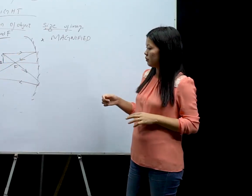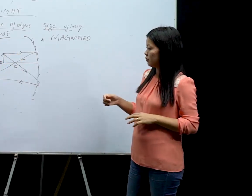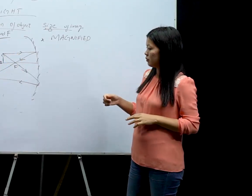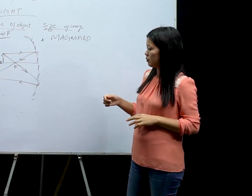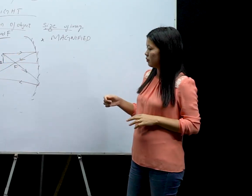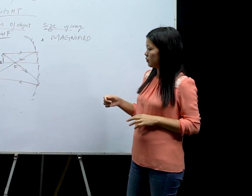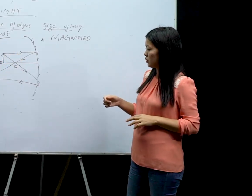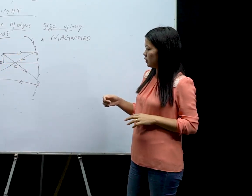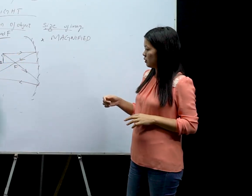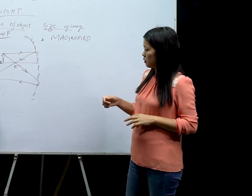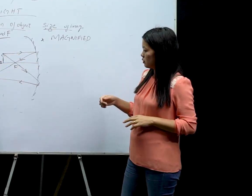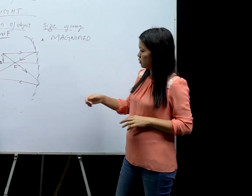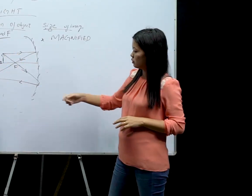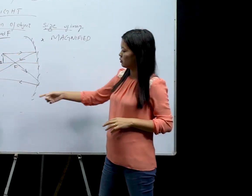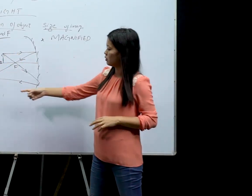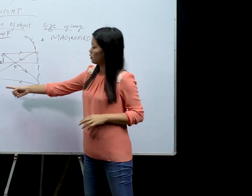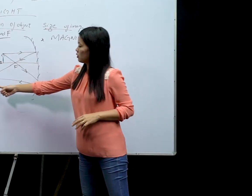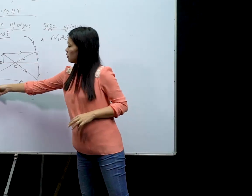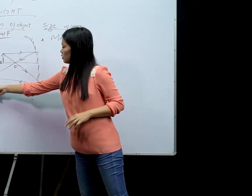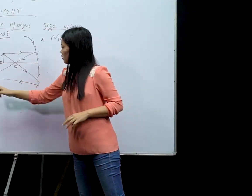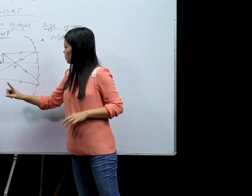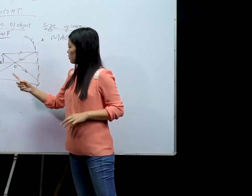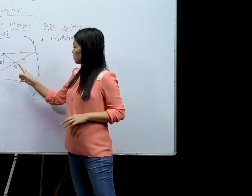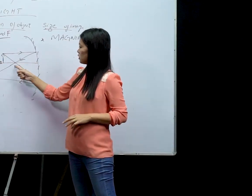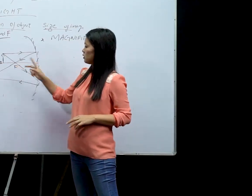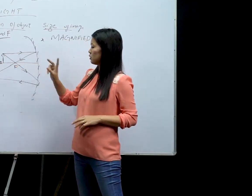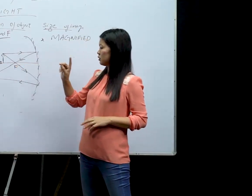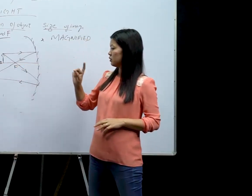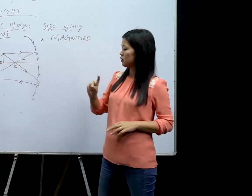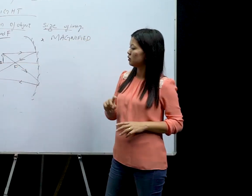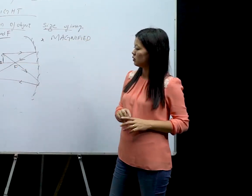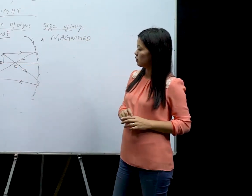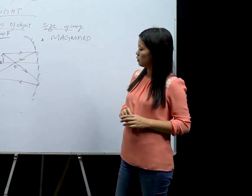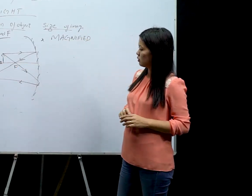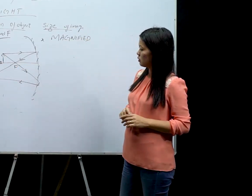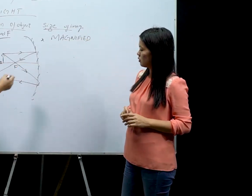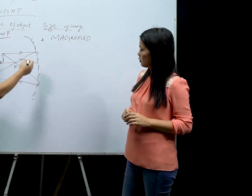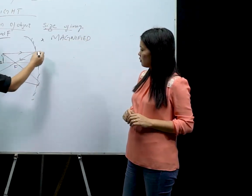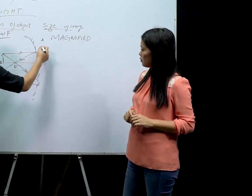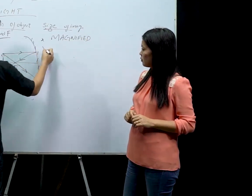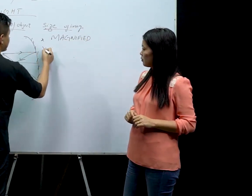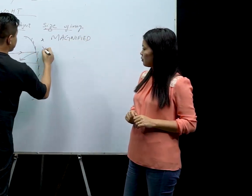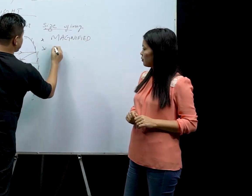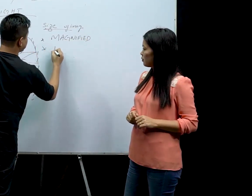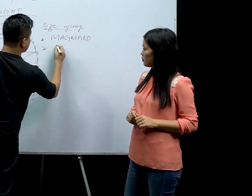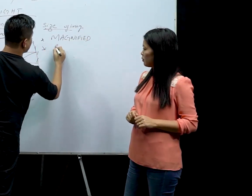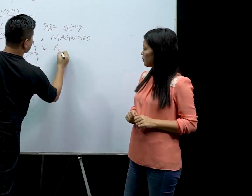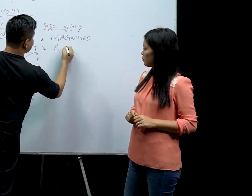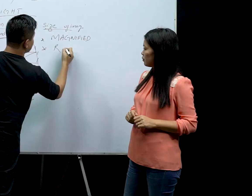is the second ray of light. So both of them, then they got clashed here, right? So that means we'll say that it